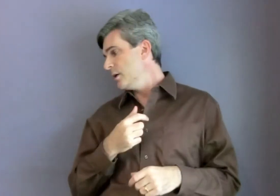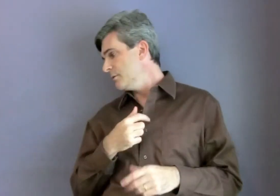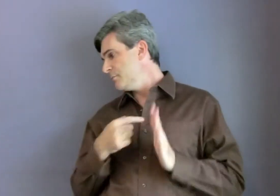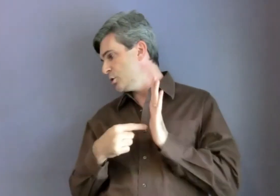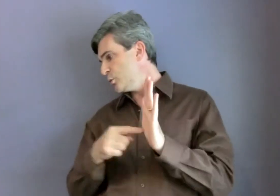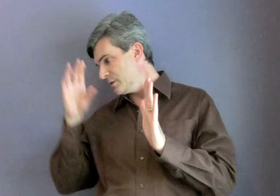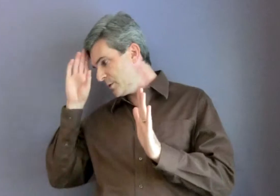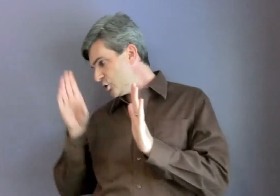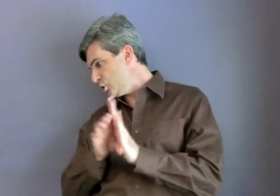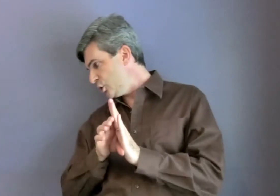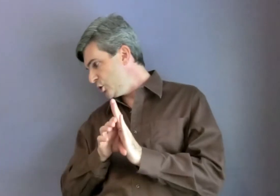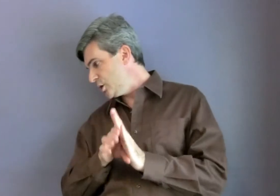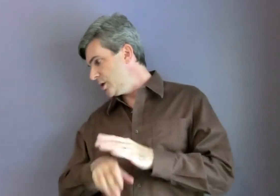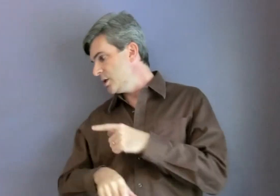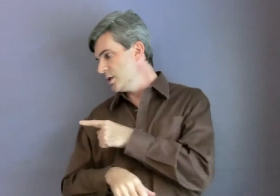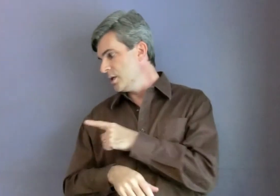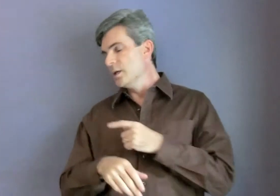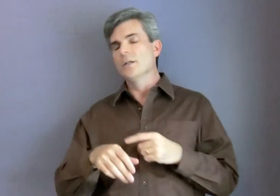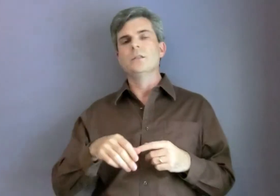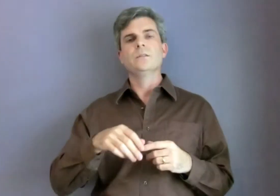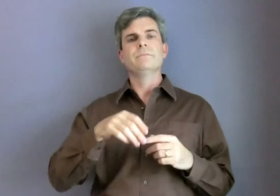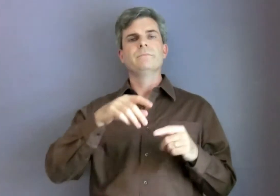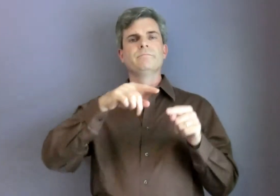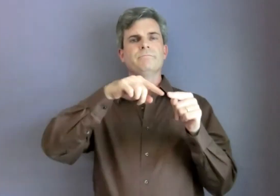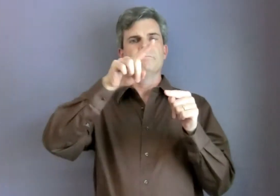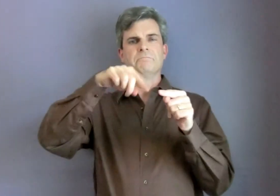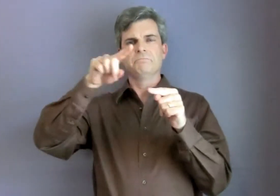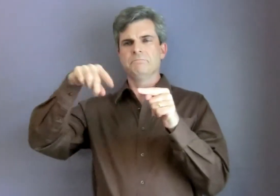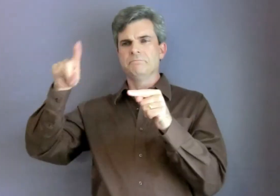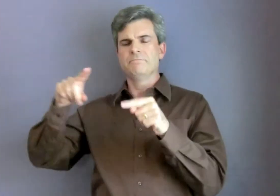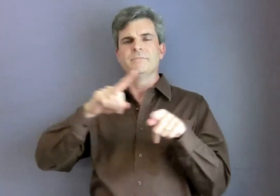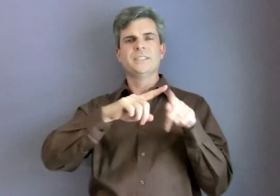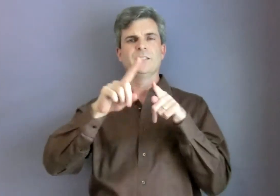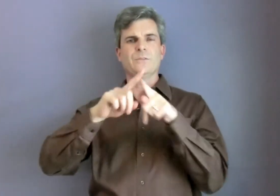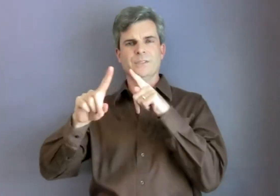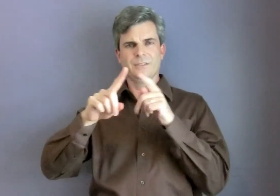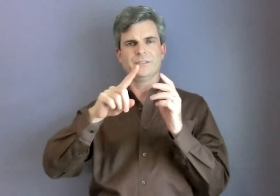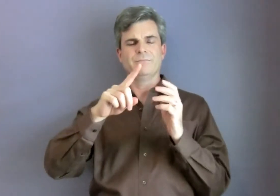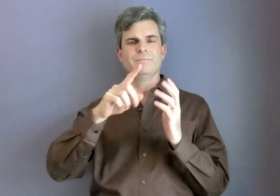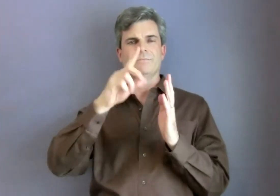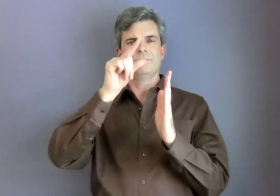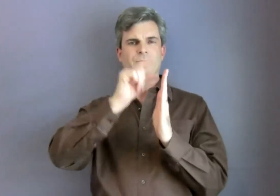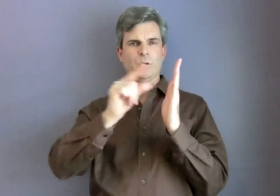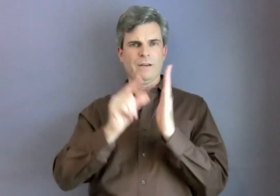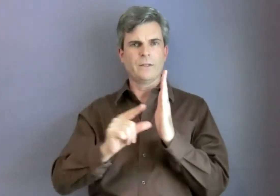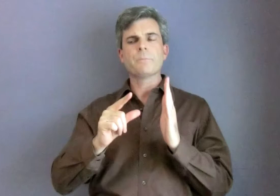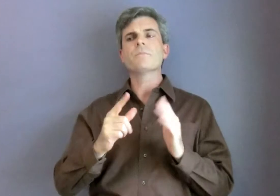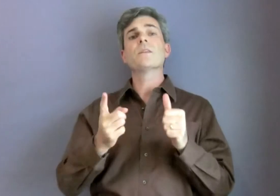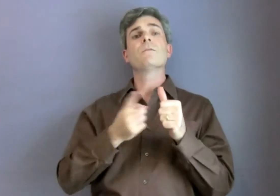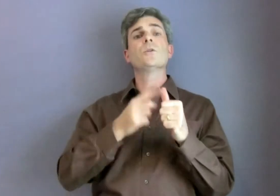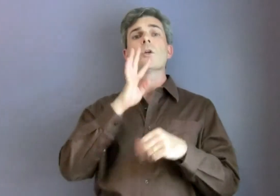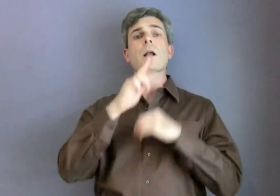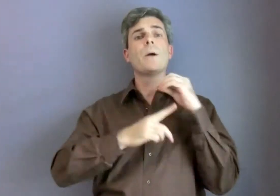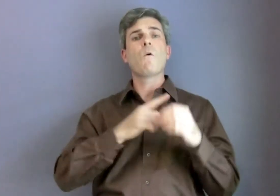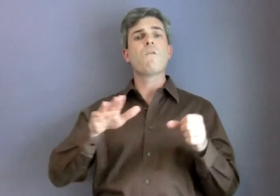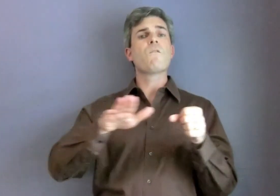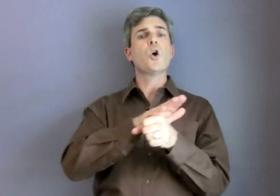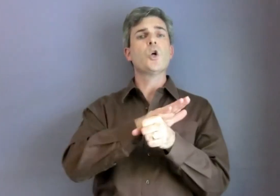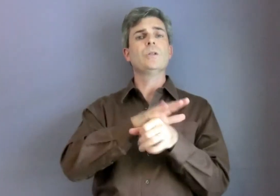not a doctor, so I'm not going to talk about the various subtests. Let's just talk about full-scale IQ. Full-scale IQ is the mental processing, how fast